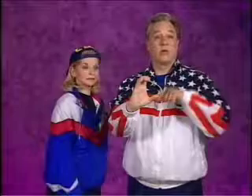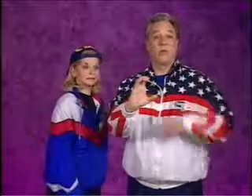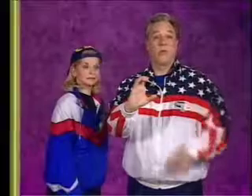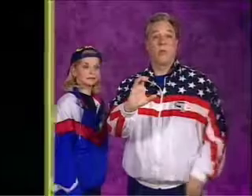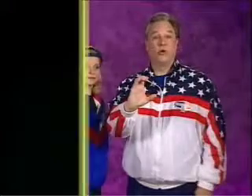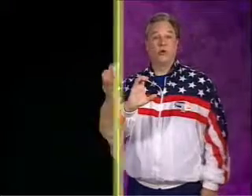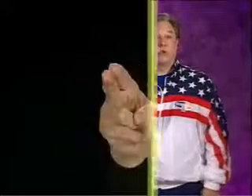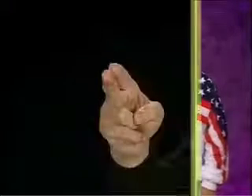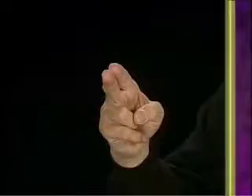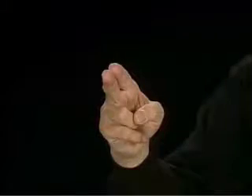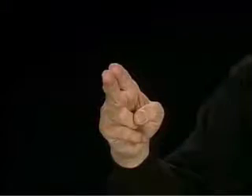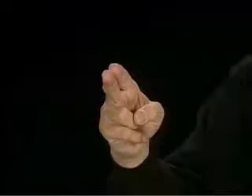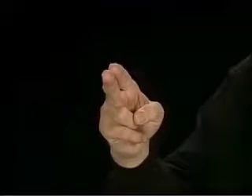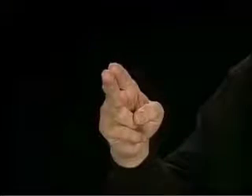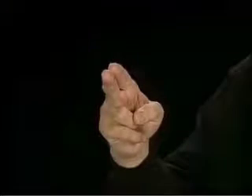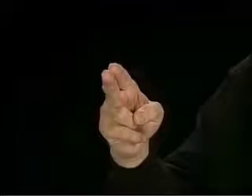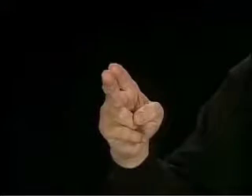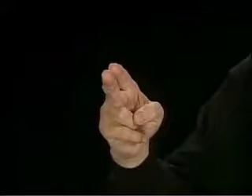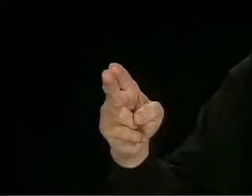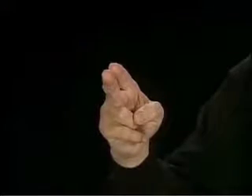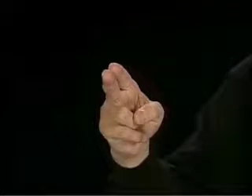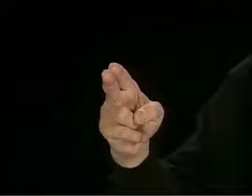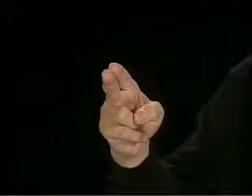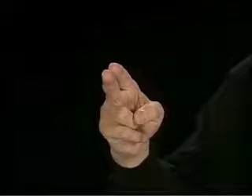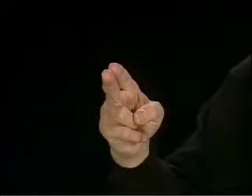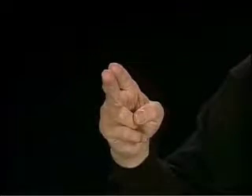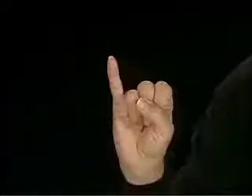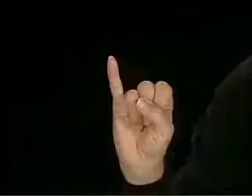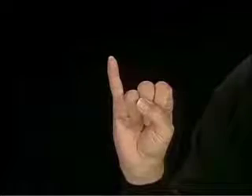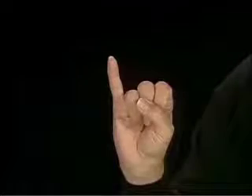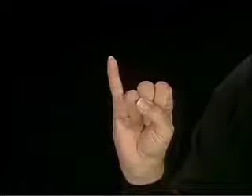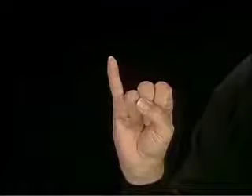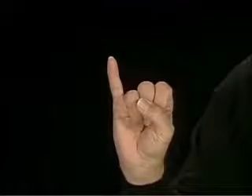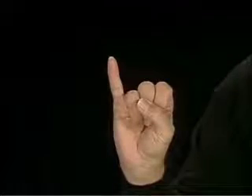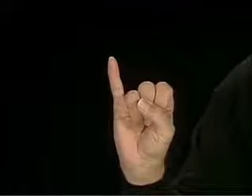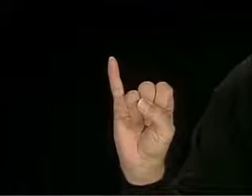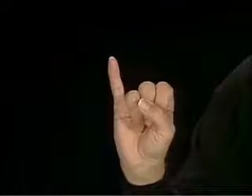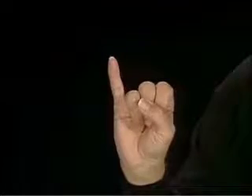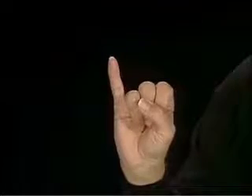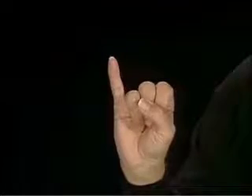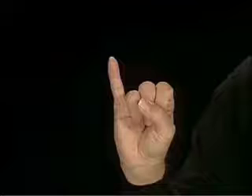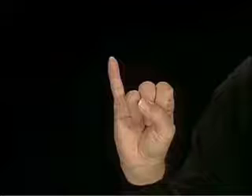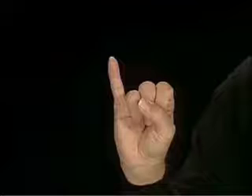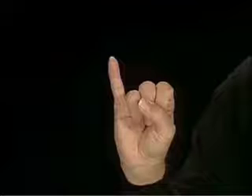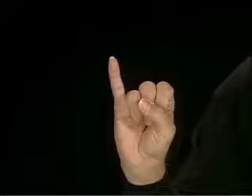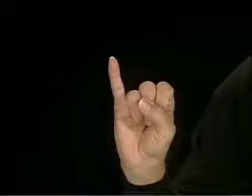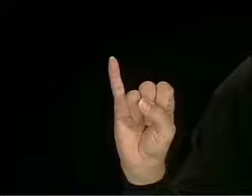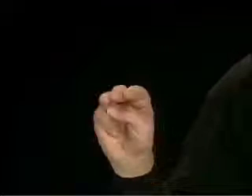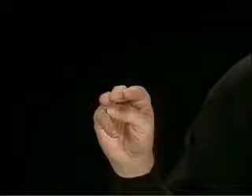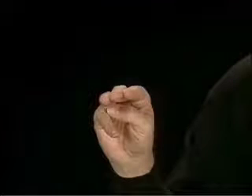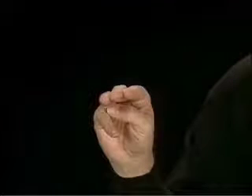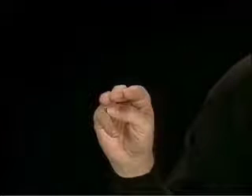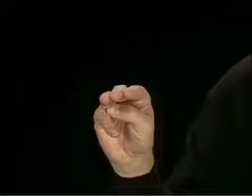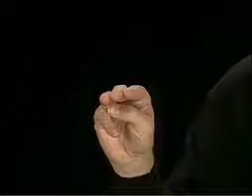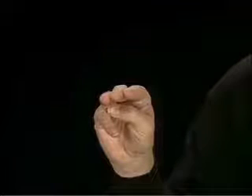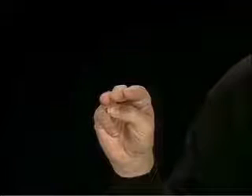lesson. So, since lesson 6, you've been able to fingerspell any word you didn't know a sign